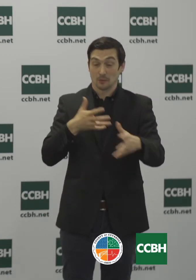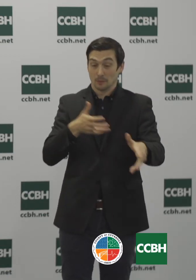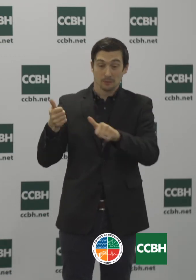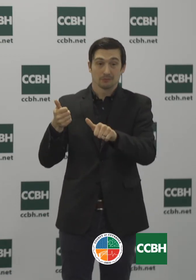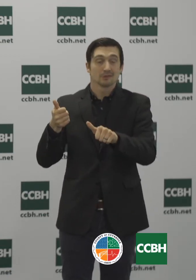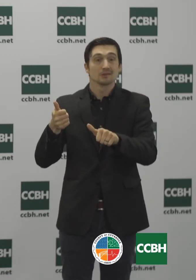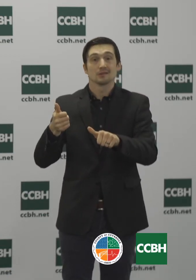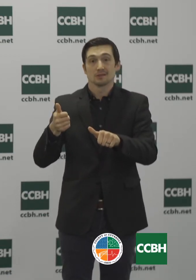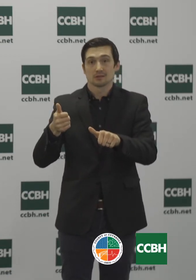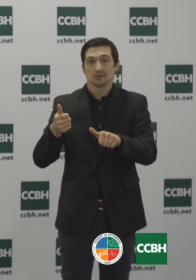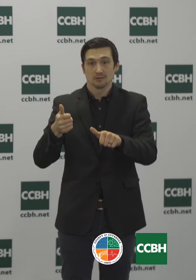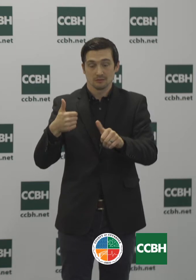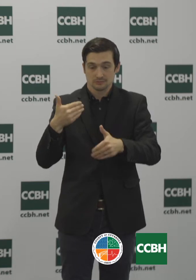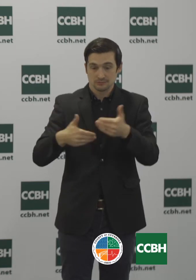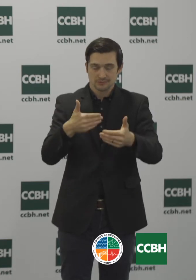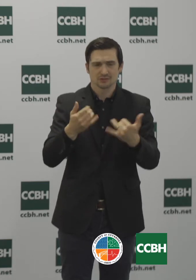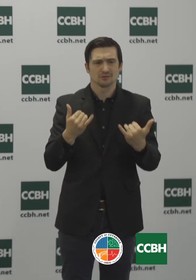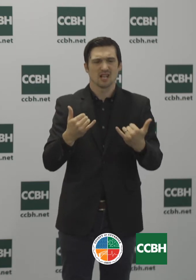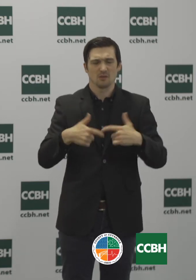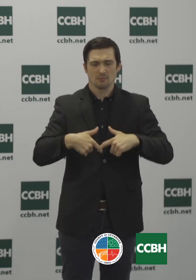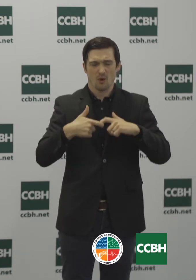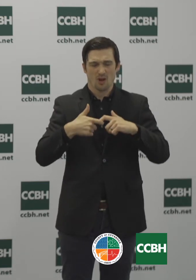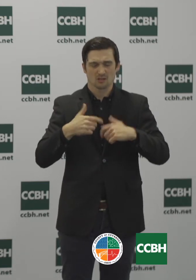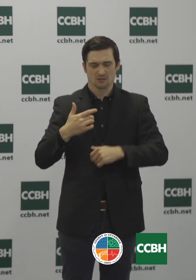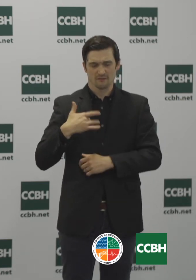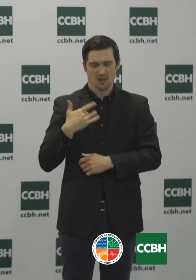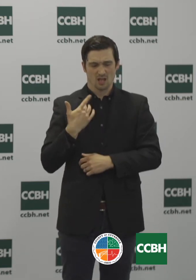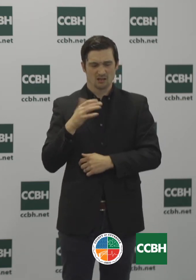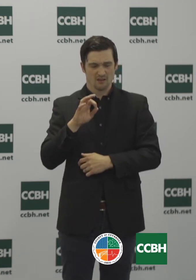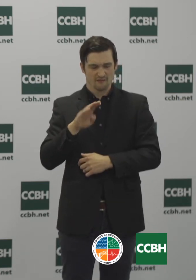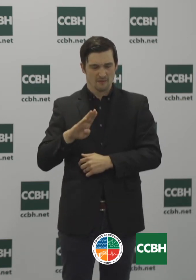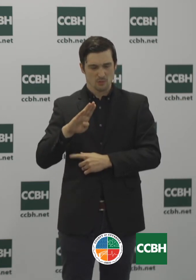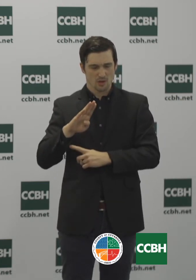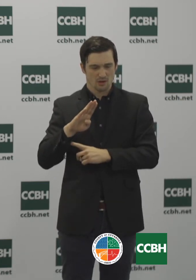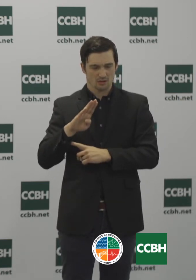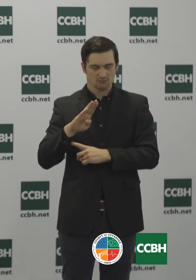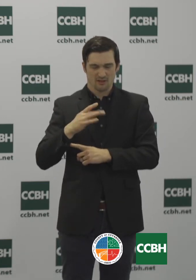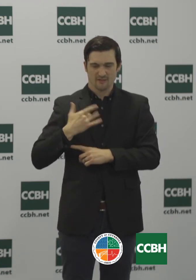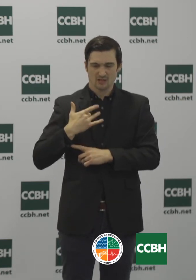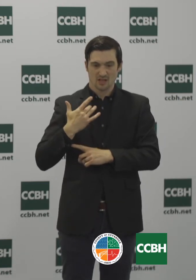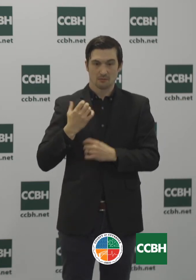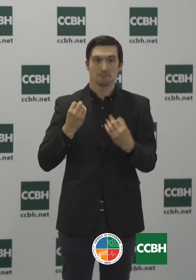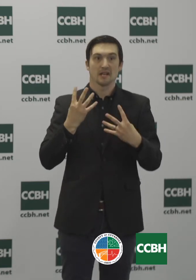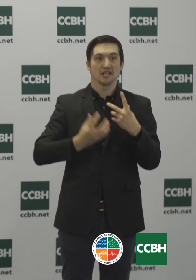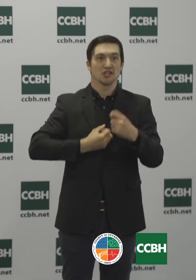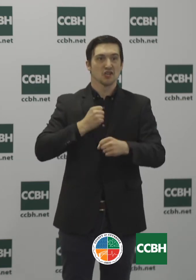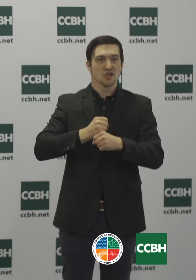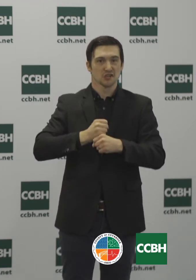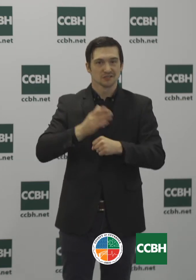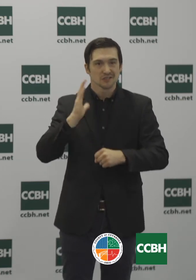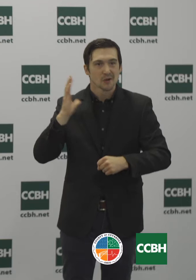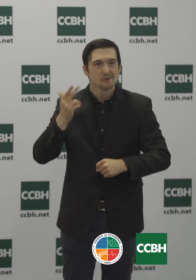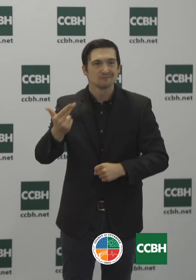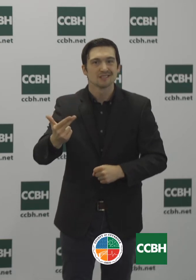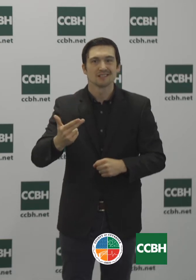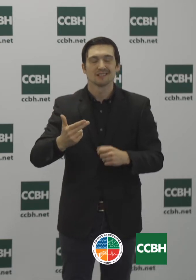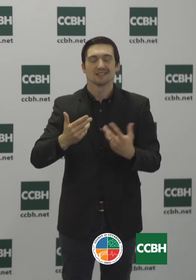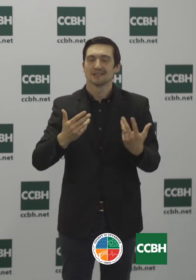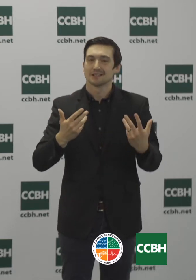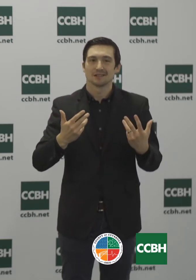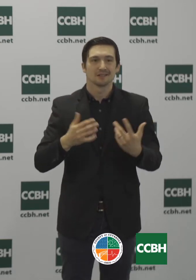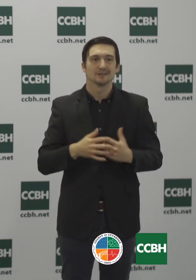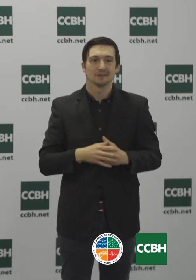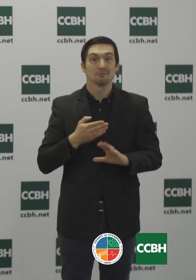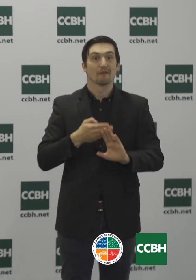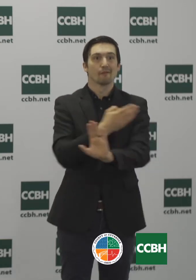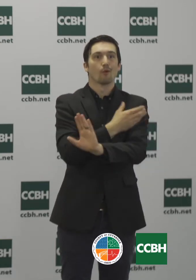some of us, as we pause, it feels like years since we were back the way things were before the pandemic.